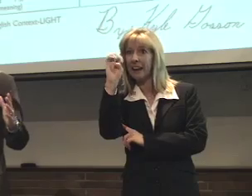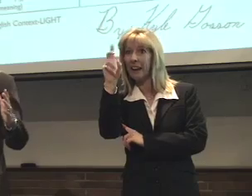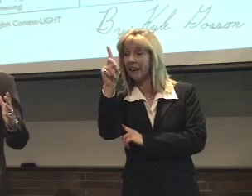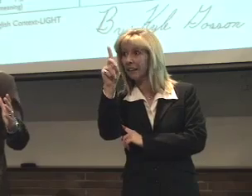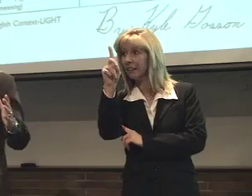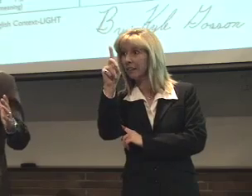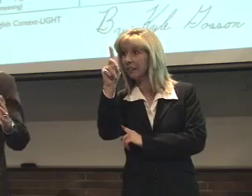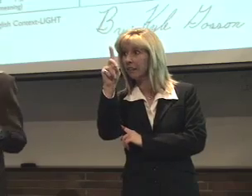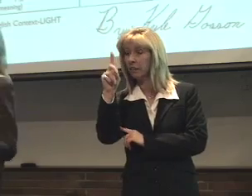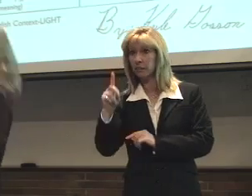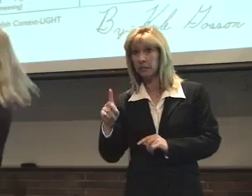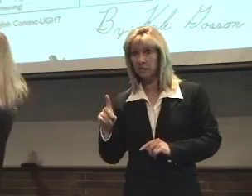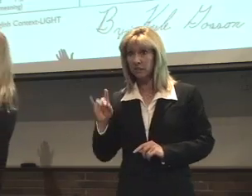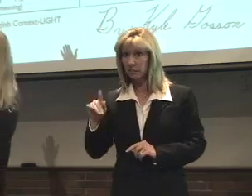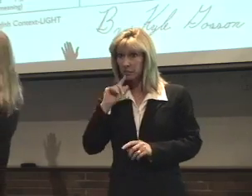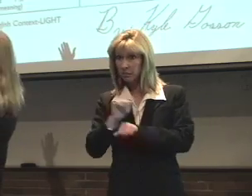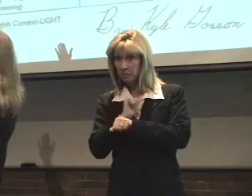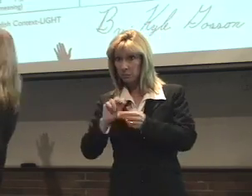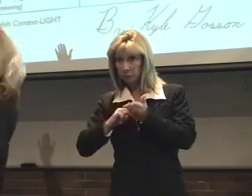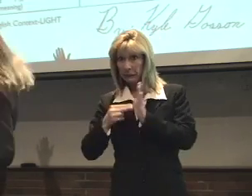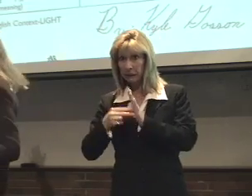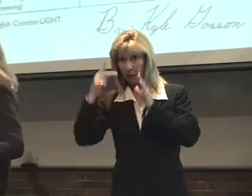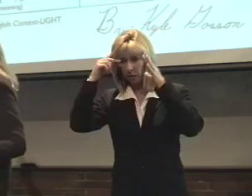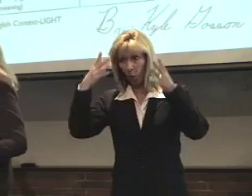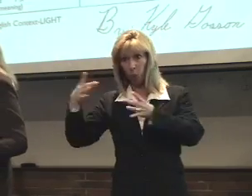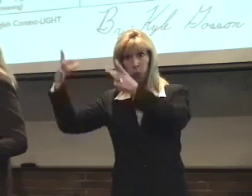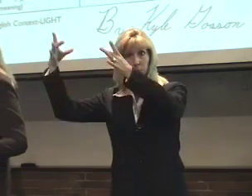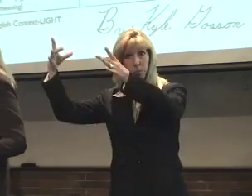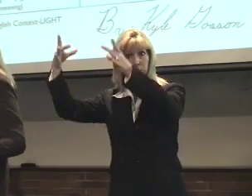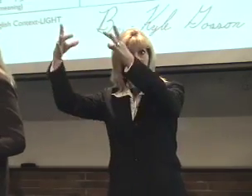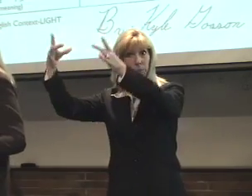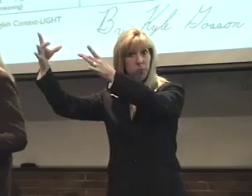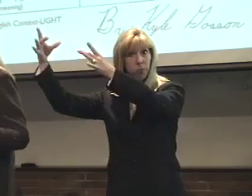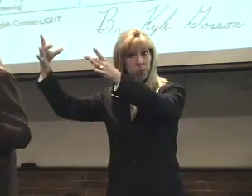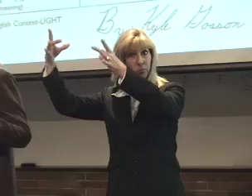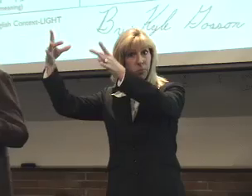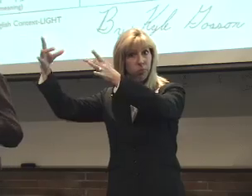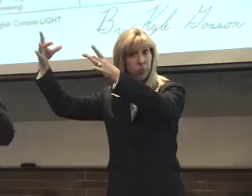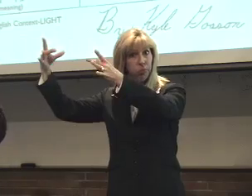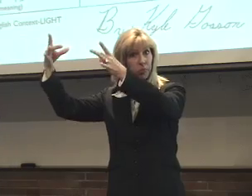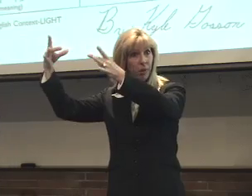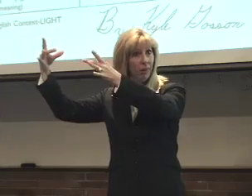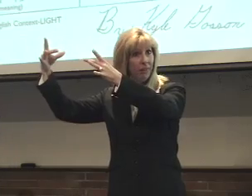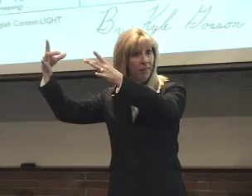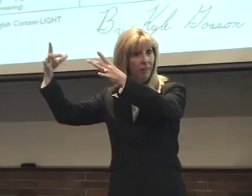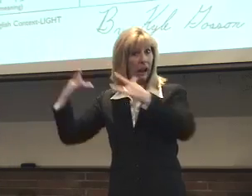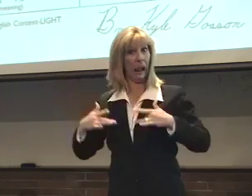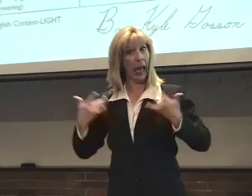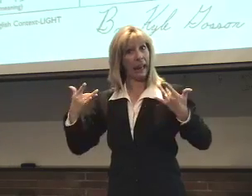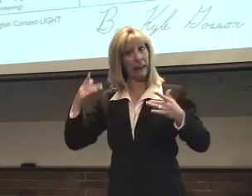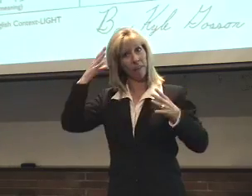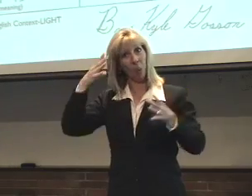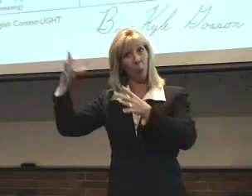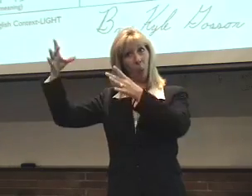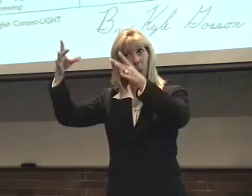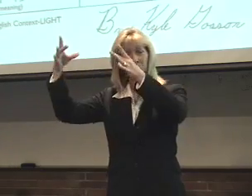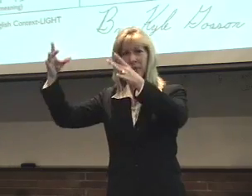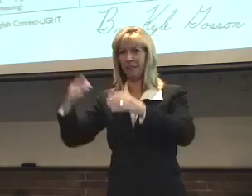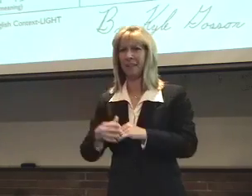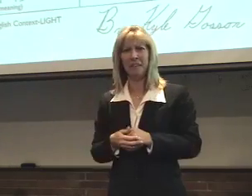light head, that's a light head. When I was writing this book, I don't know how I would have